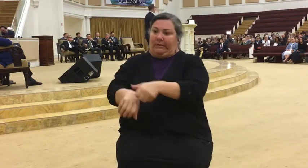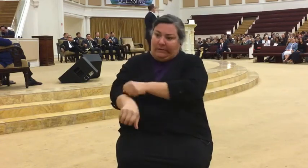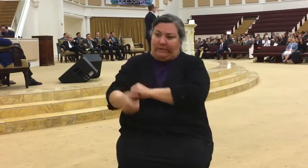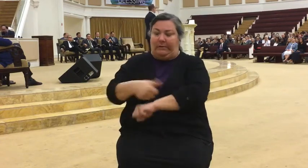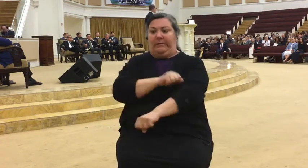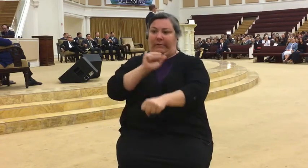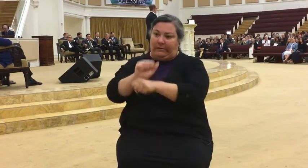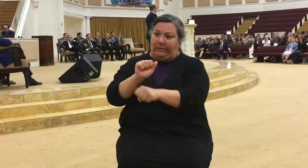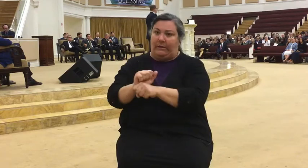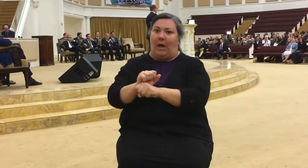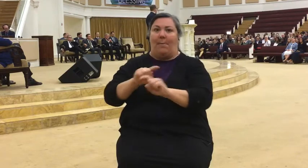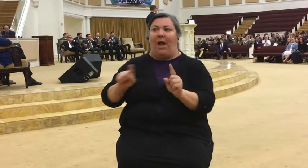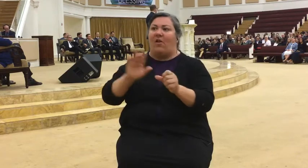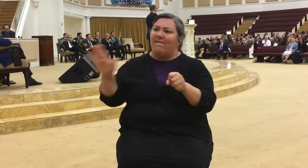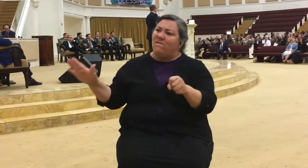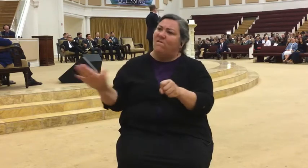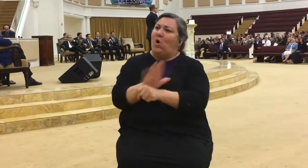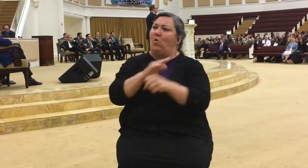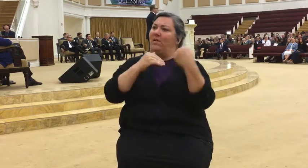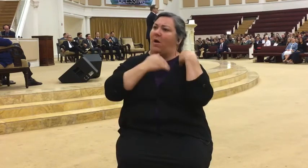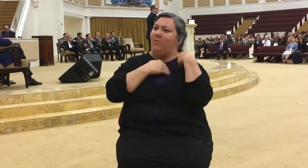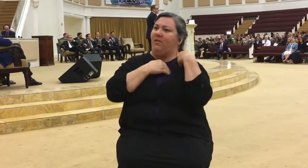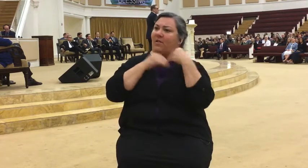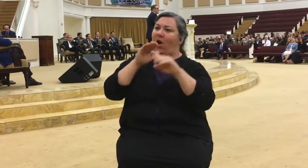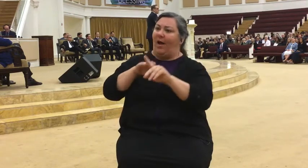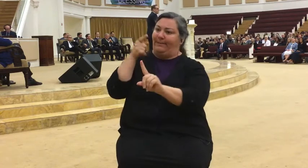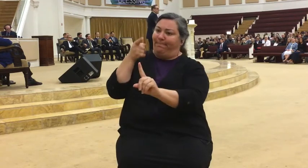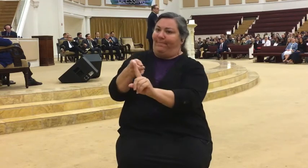fell upon him. But greatness